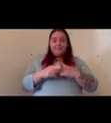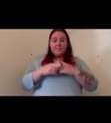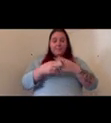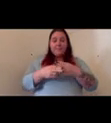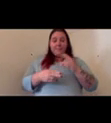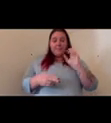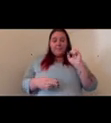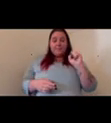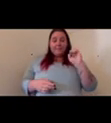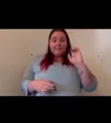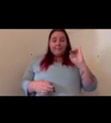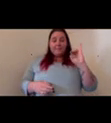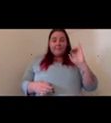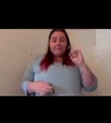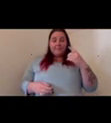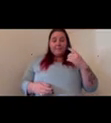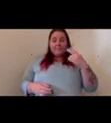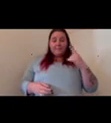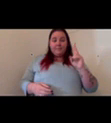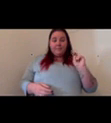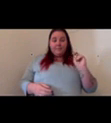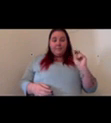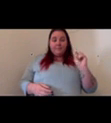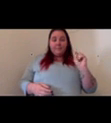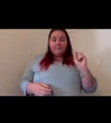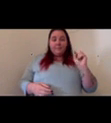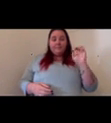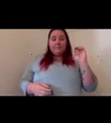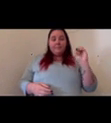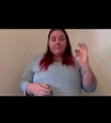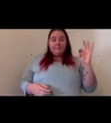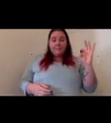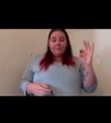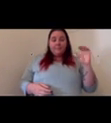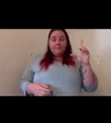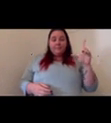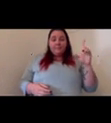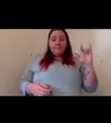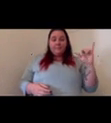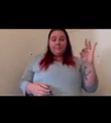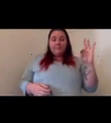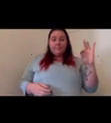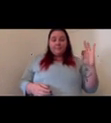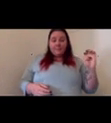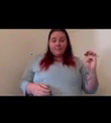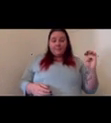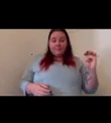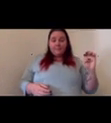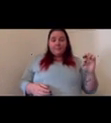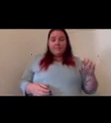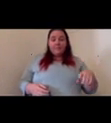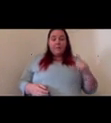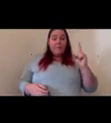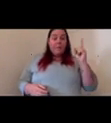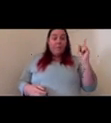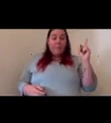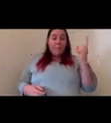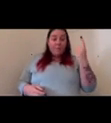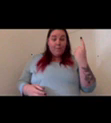Alright, so there's a rehab called Signs of Life.